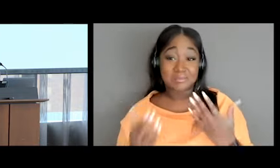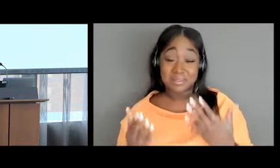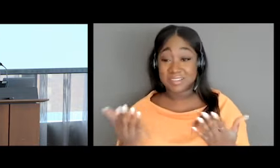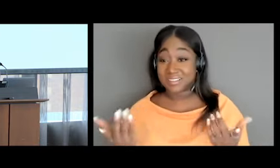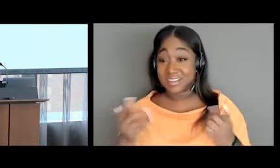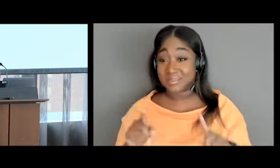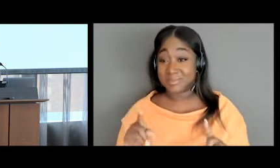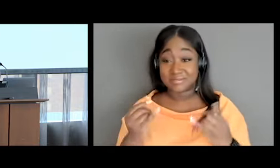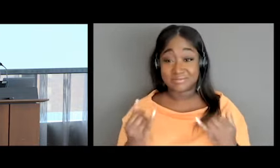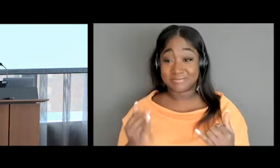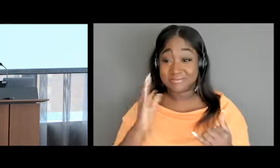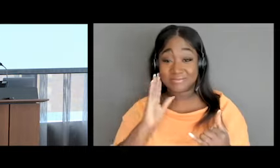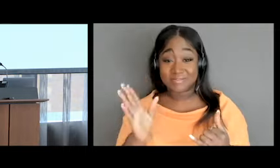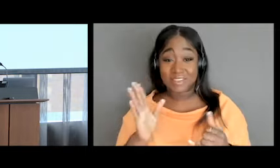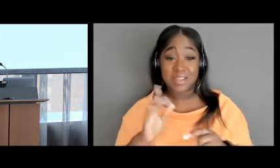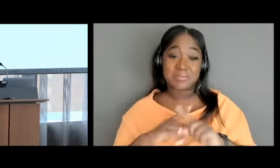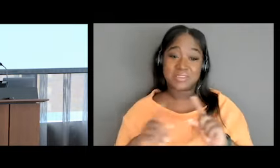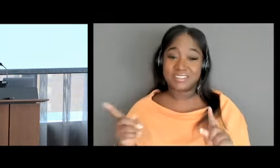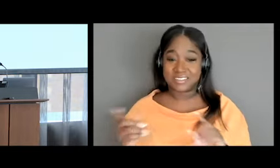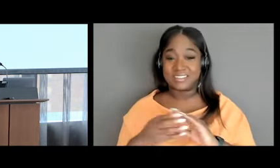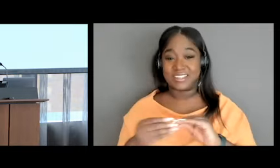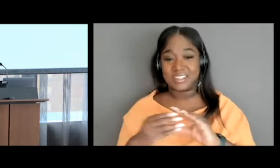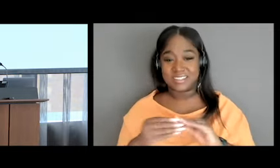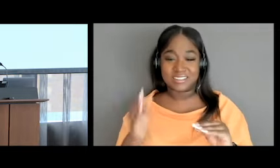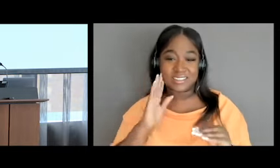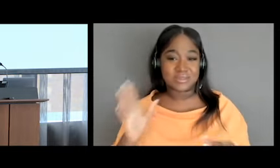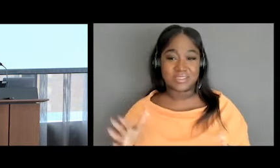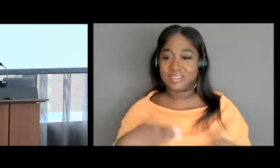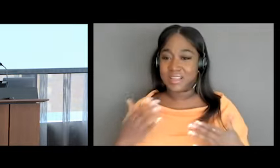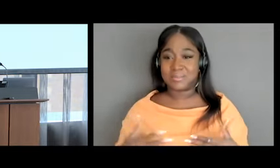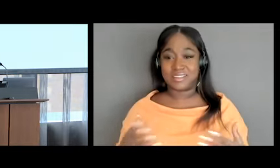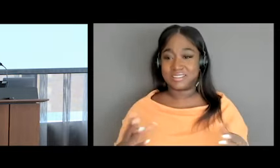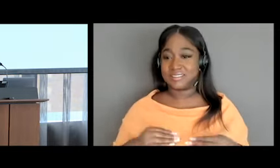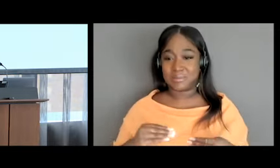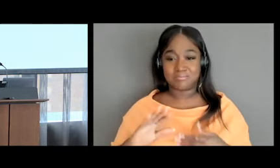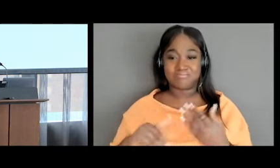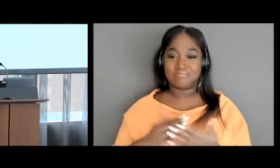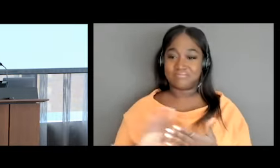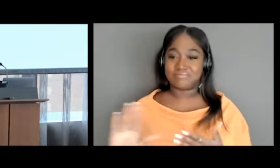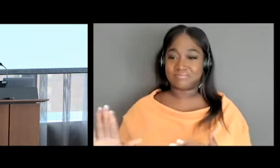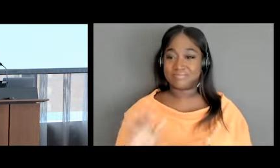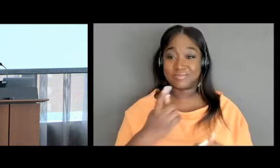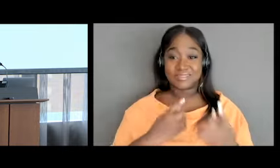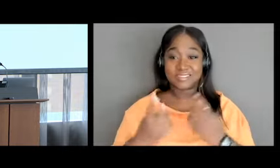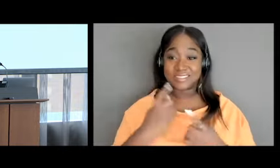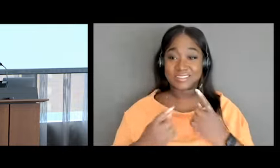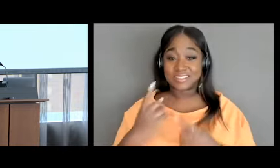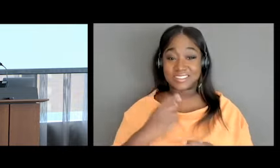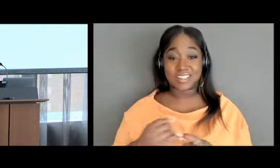them online. But are there any other sort of loose ends that people wanted to mention that they felt